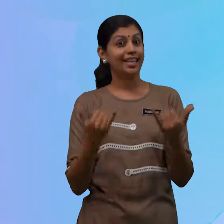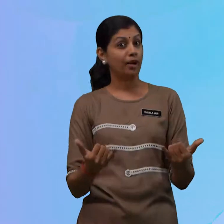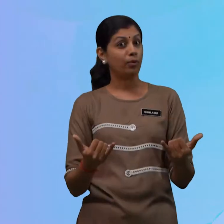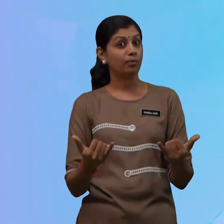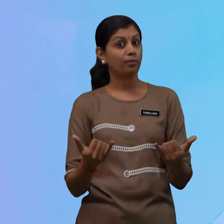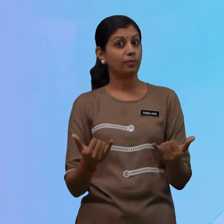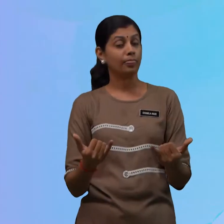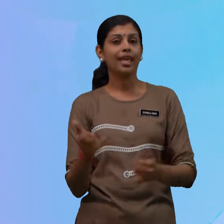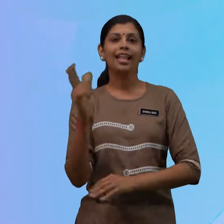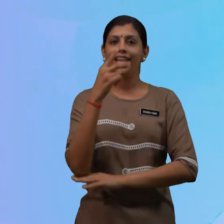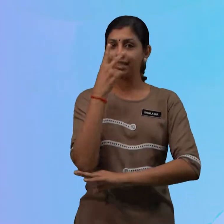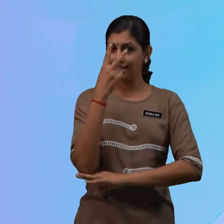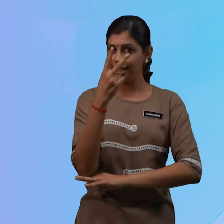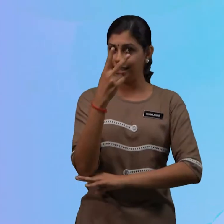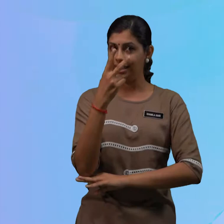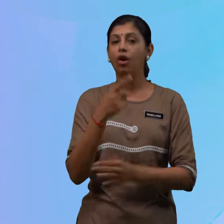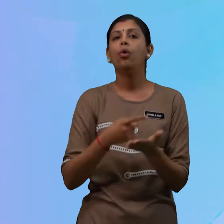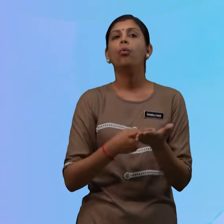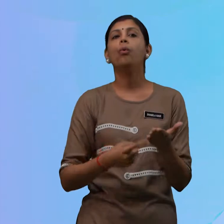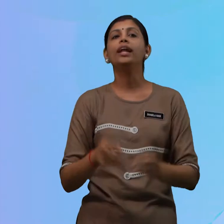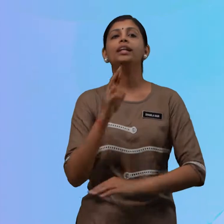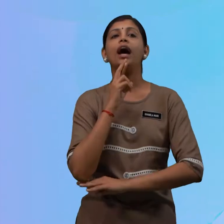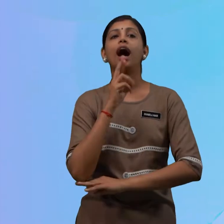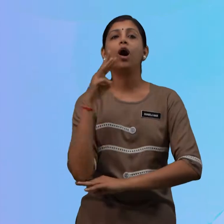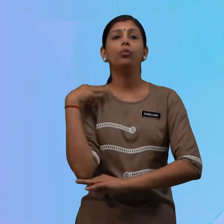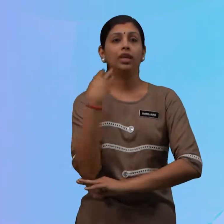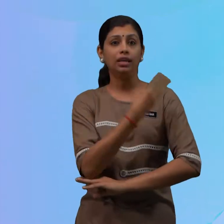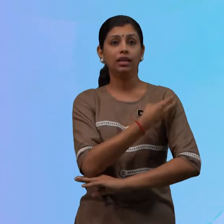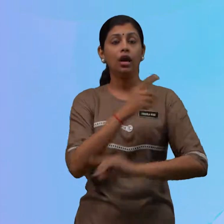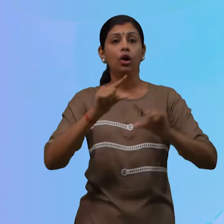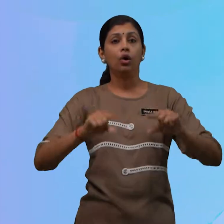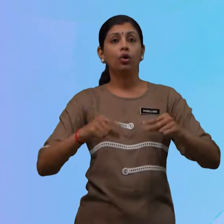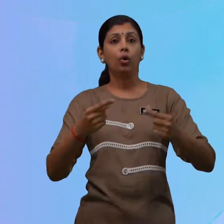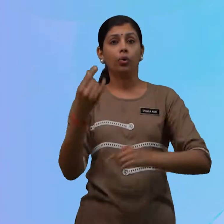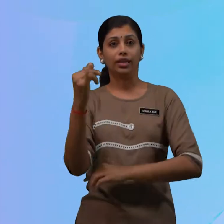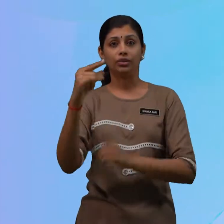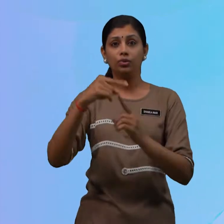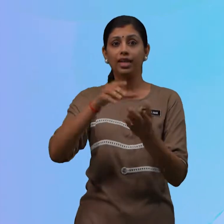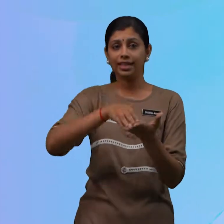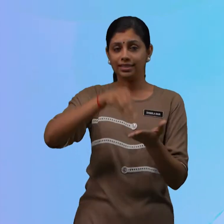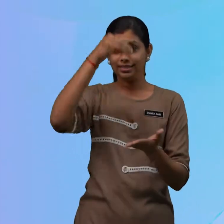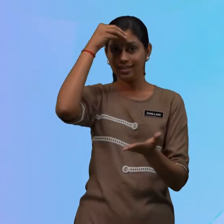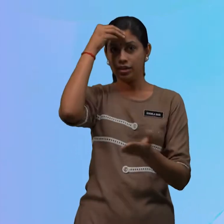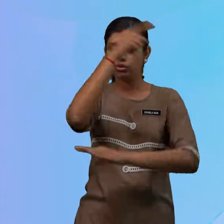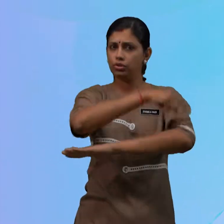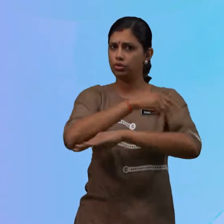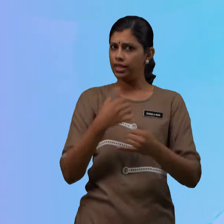Now, let's see. What are we going to learn today?